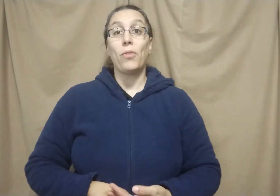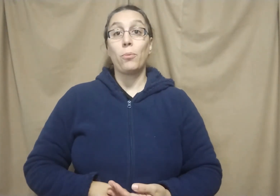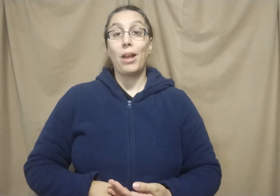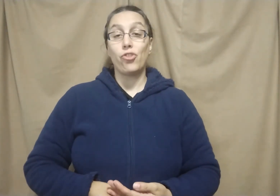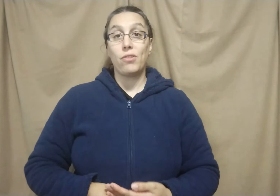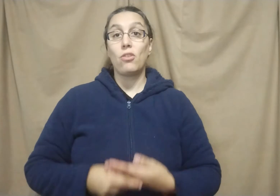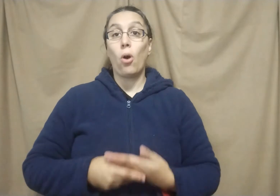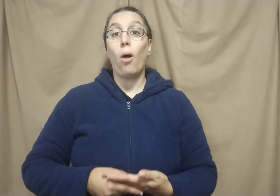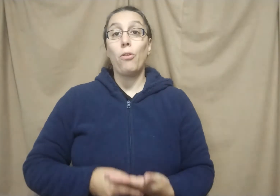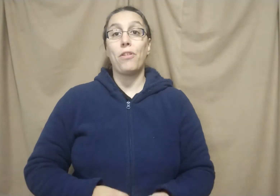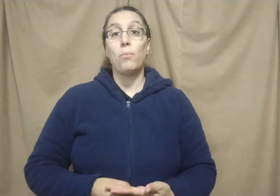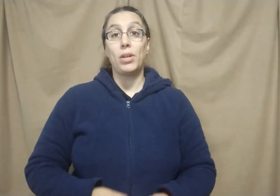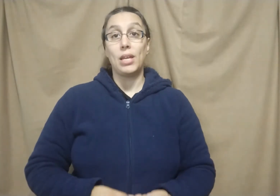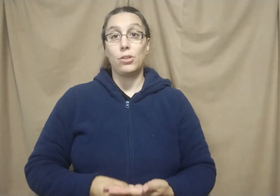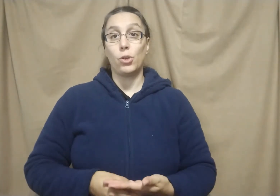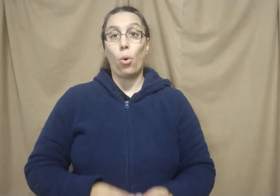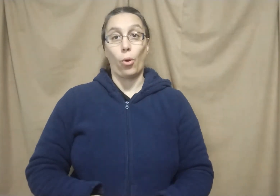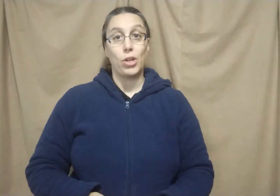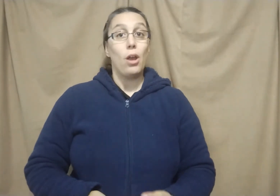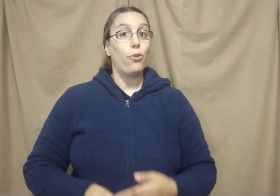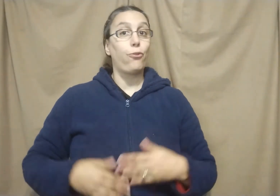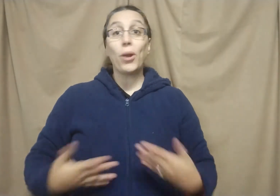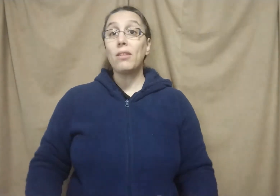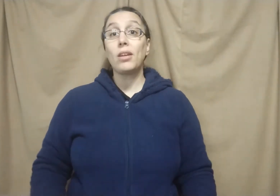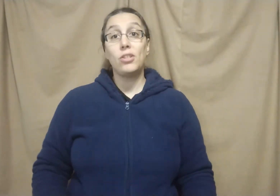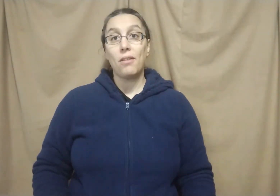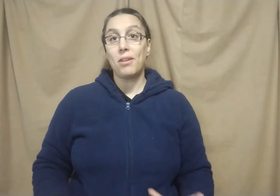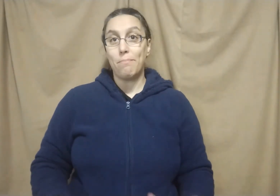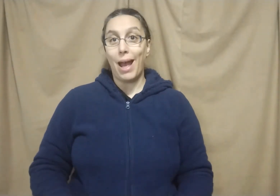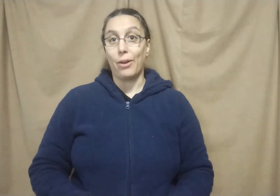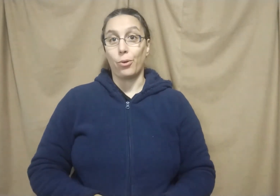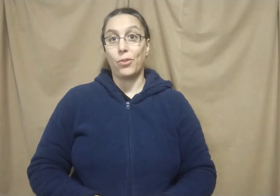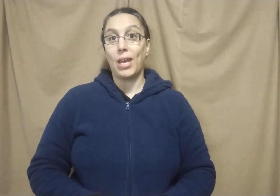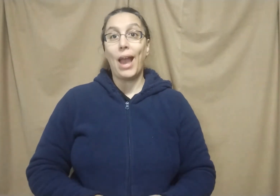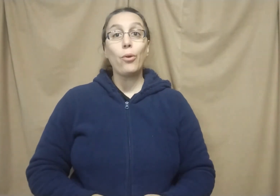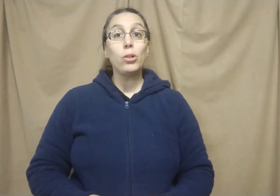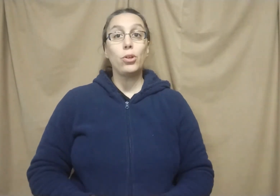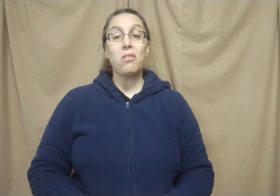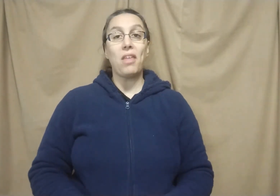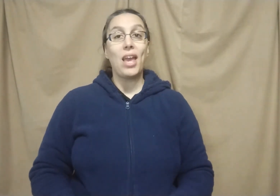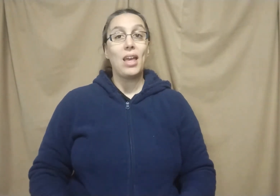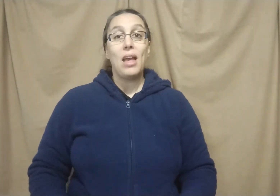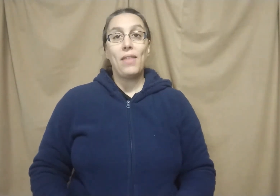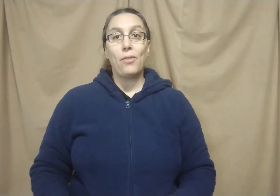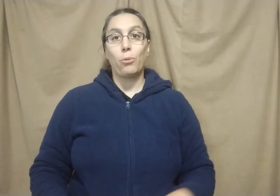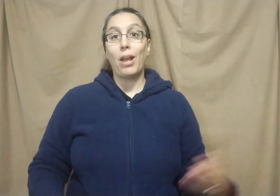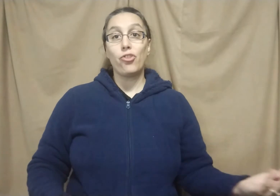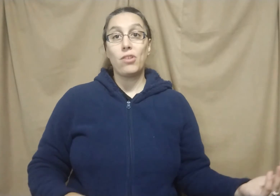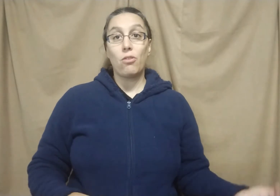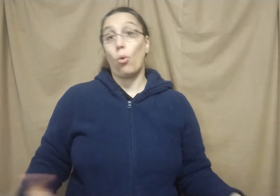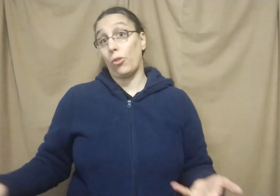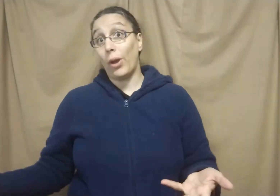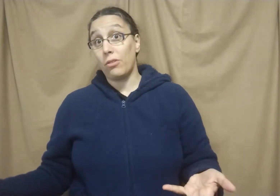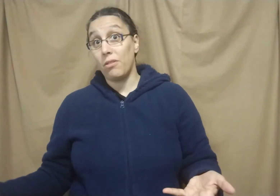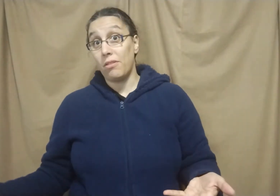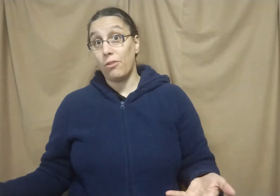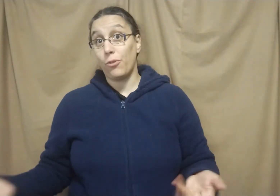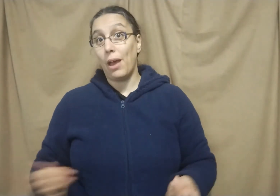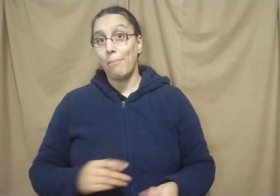their majesties call someone into court. The phrasing doesn't matter. The herald could say that their majesties, or their excellencies for that